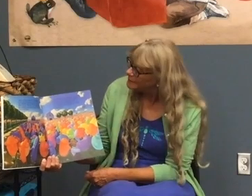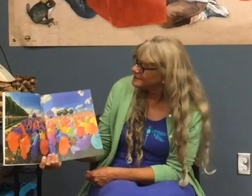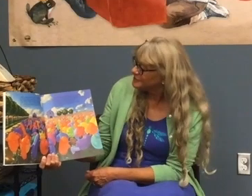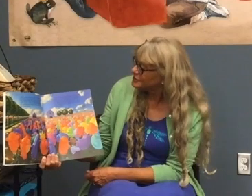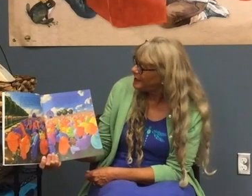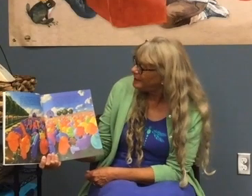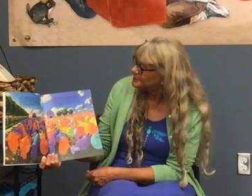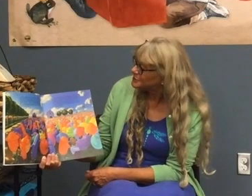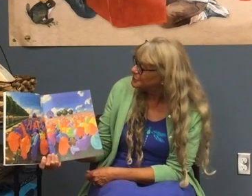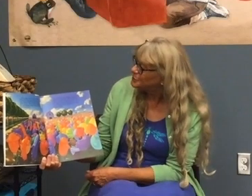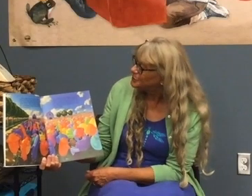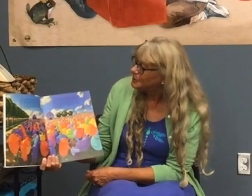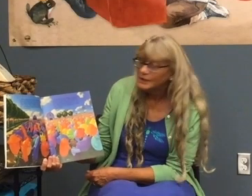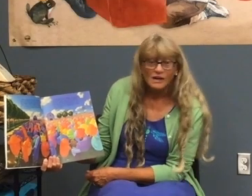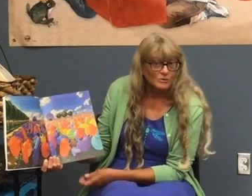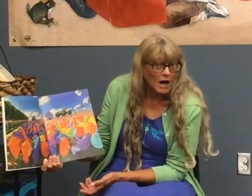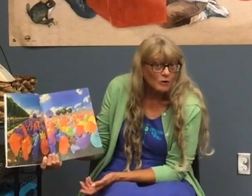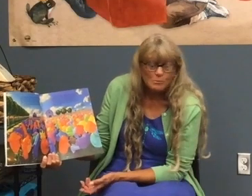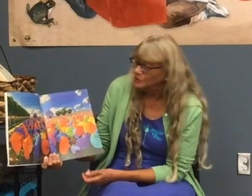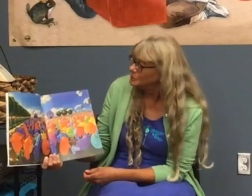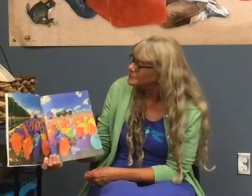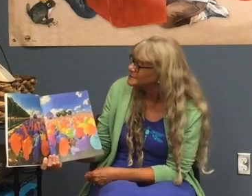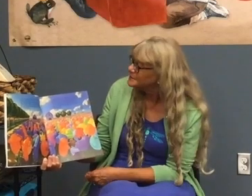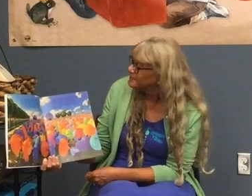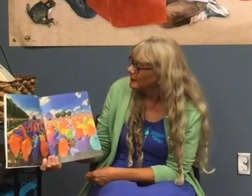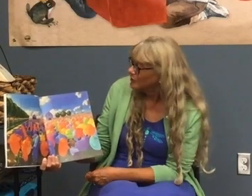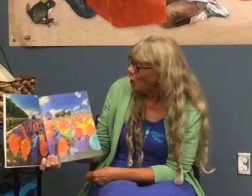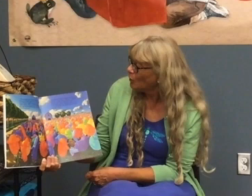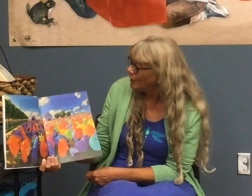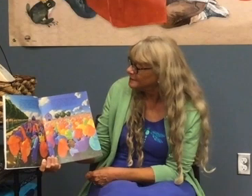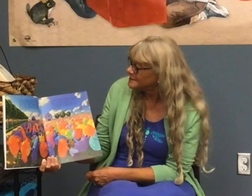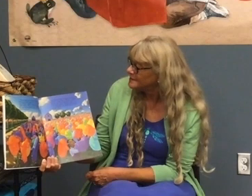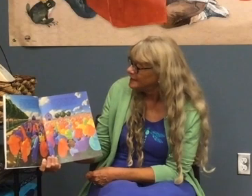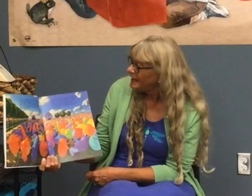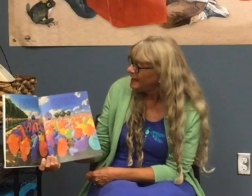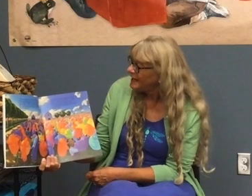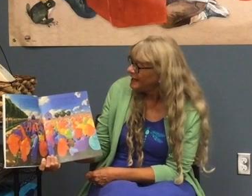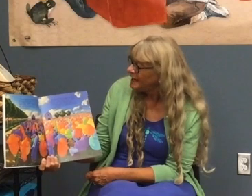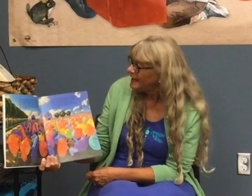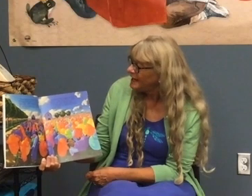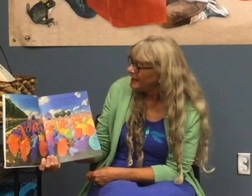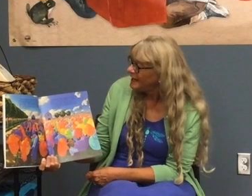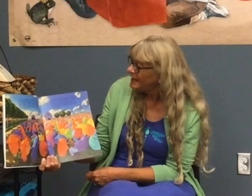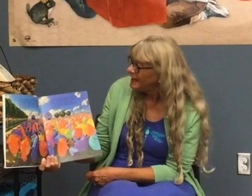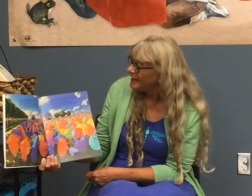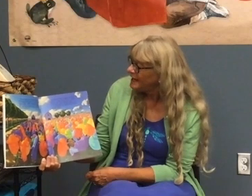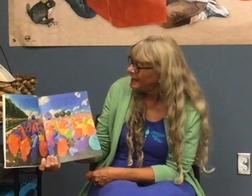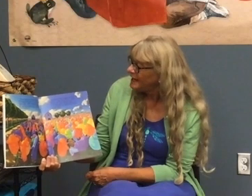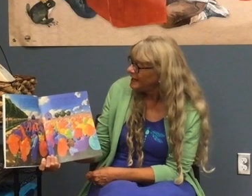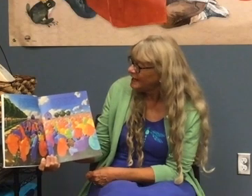grassy green. All kinds of shapes too. Round balloons, long ones.